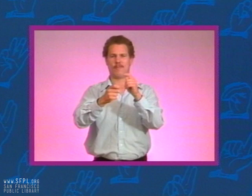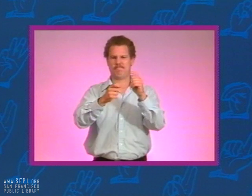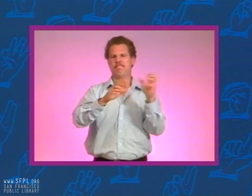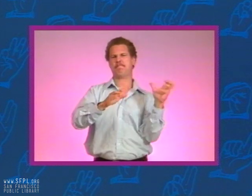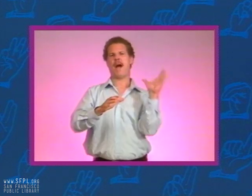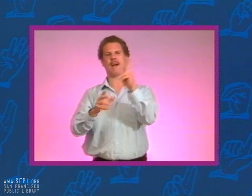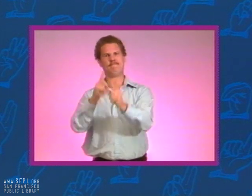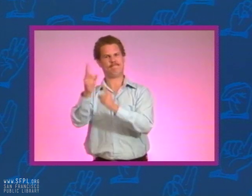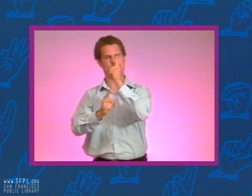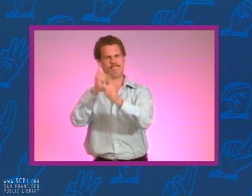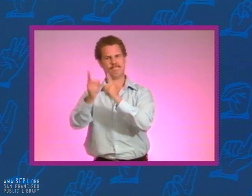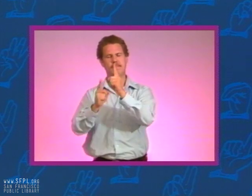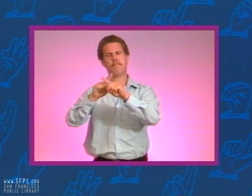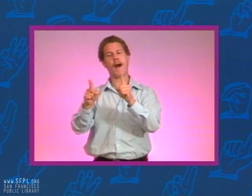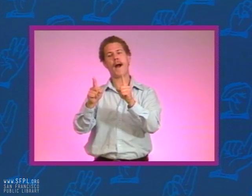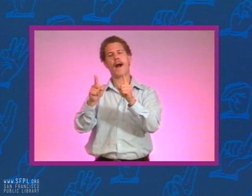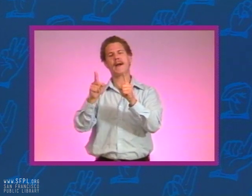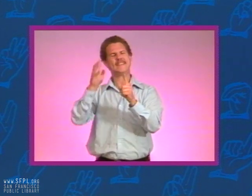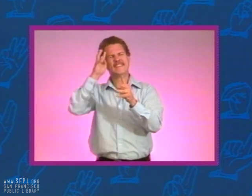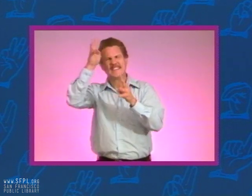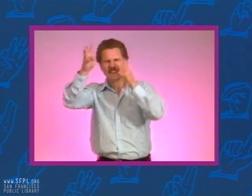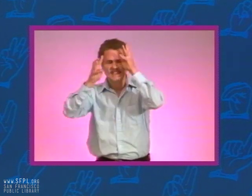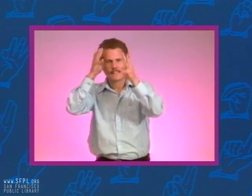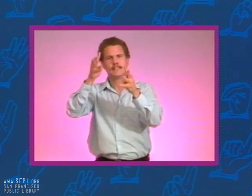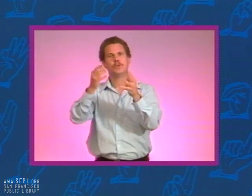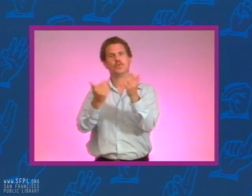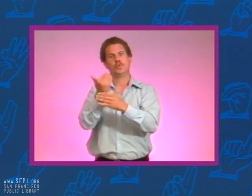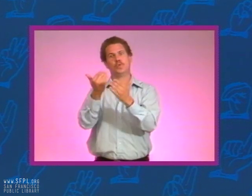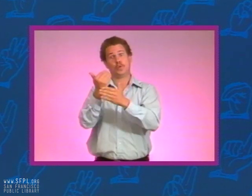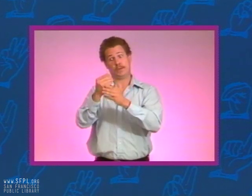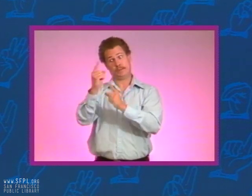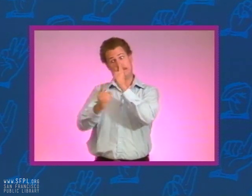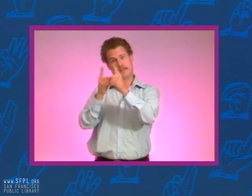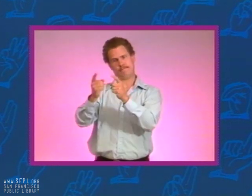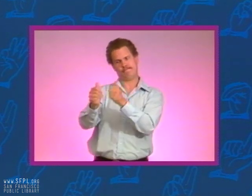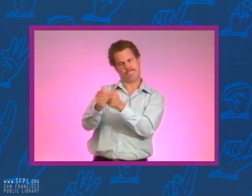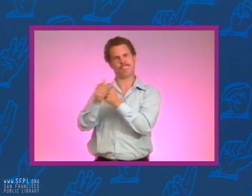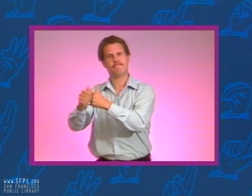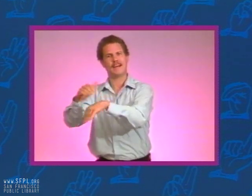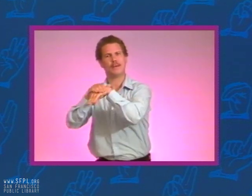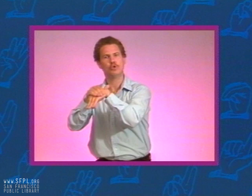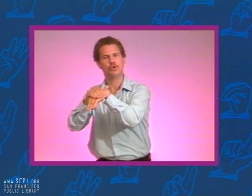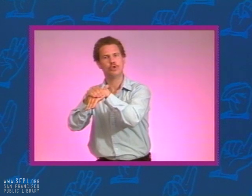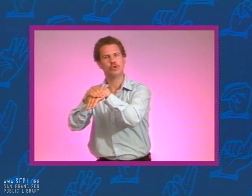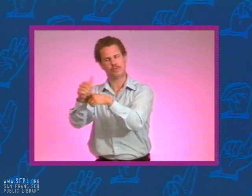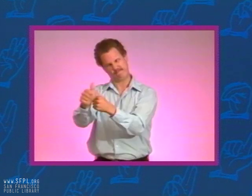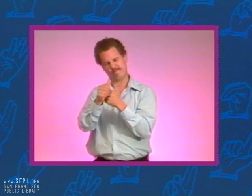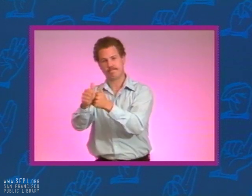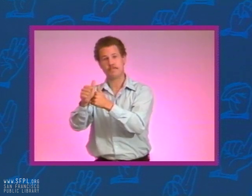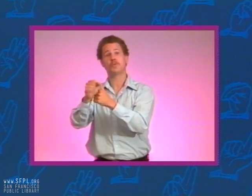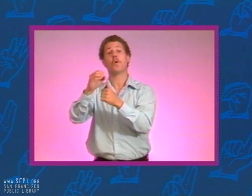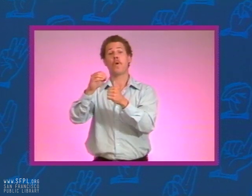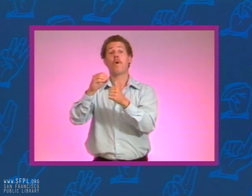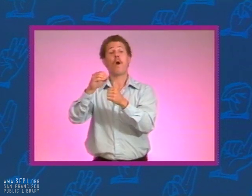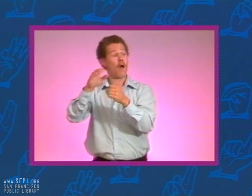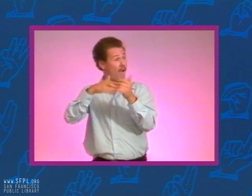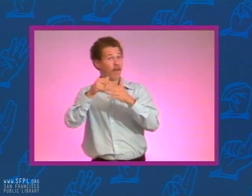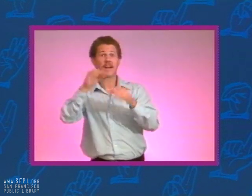to realize the oral approach was successful for some deaf students, but not for all. The use of signs in the